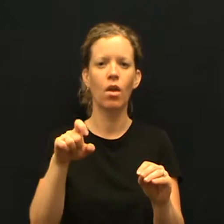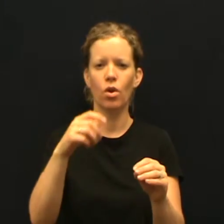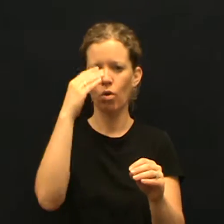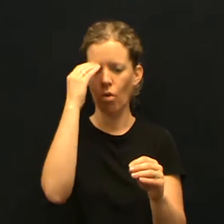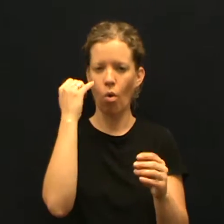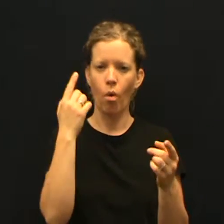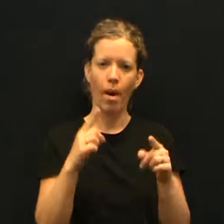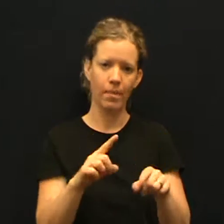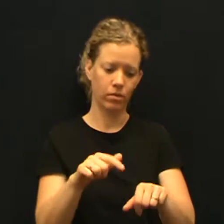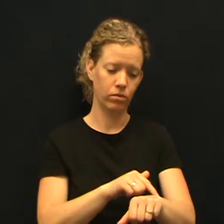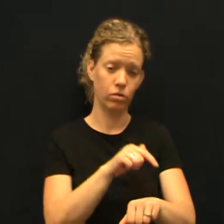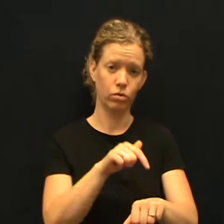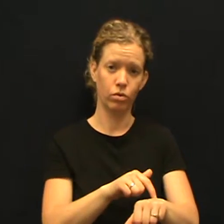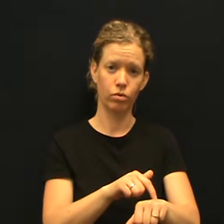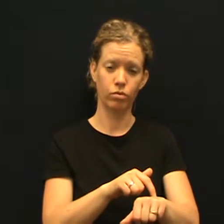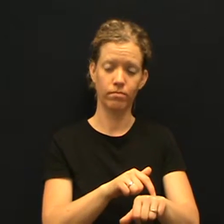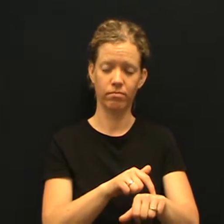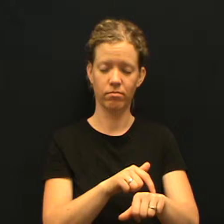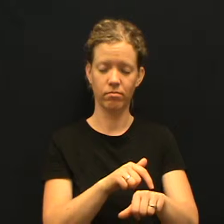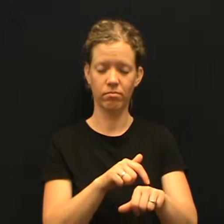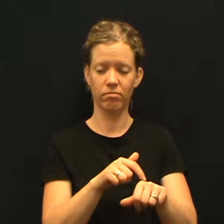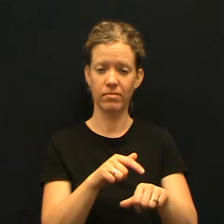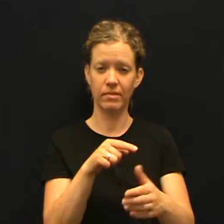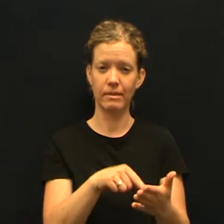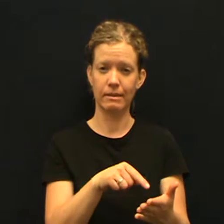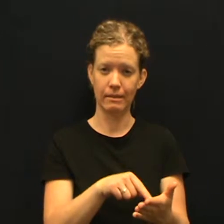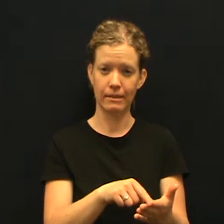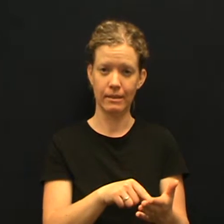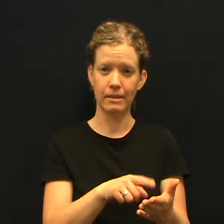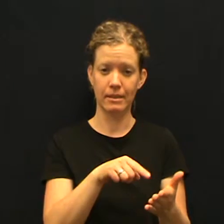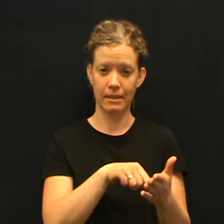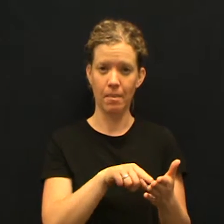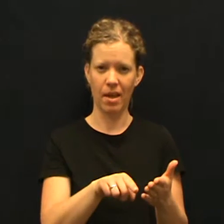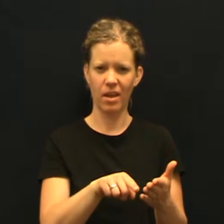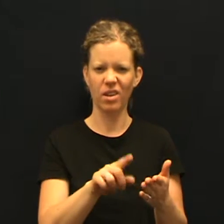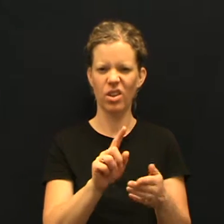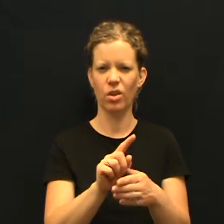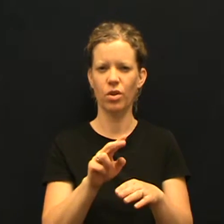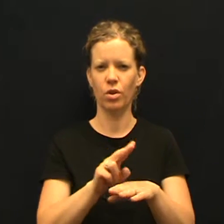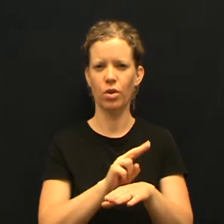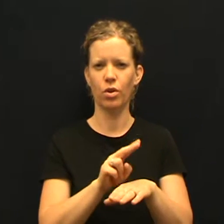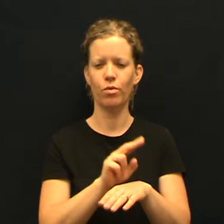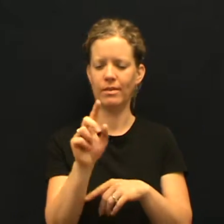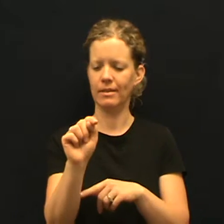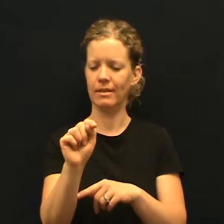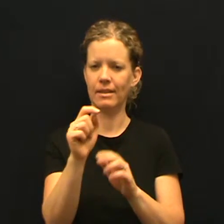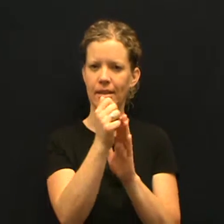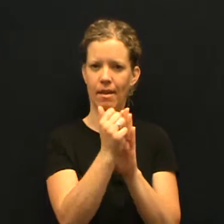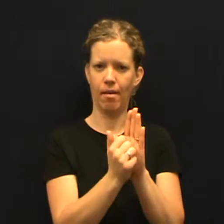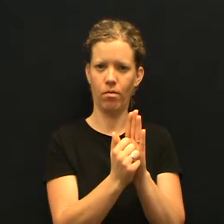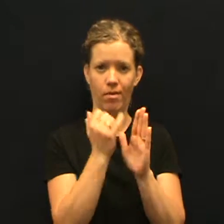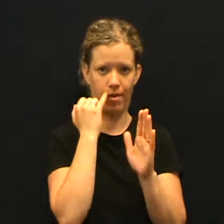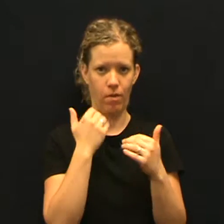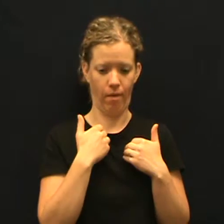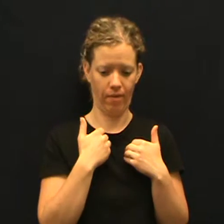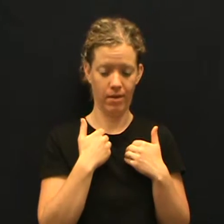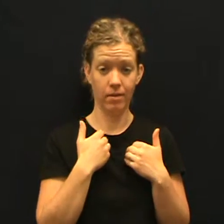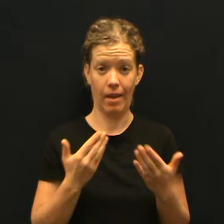can do that by analyzing the long-term debt T account. If we had that information, here we're told that we repaid debt of